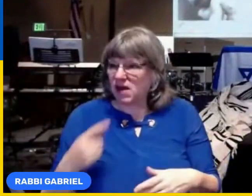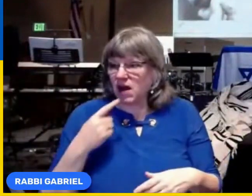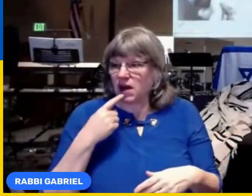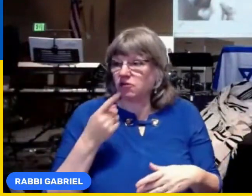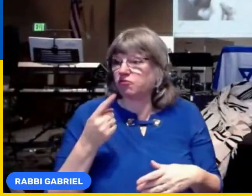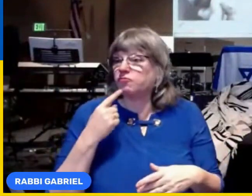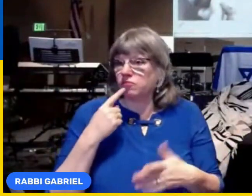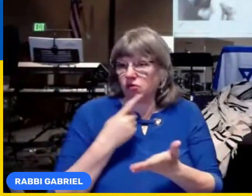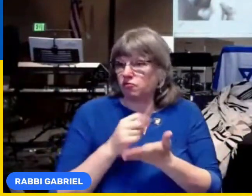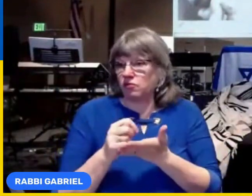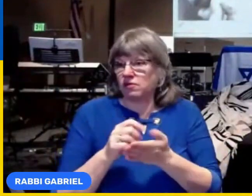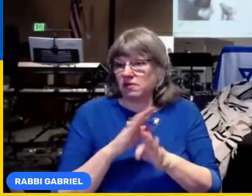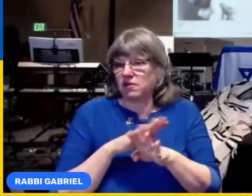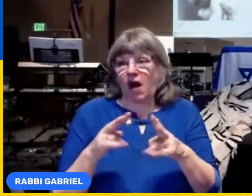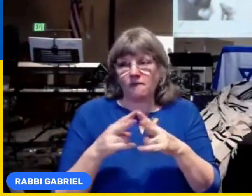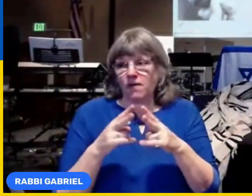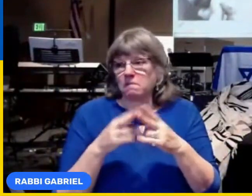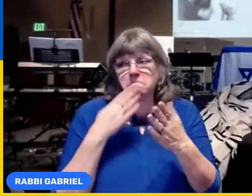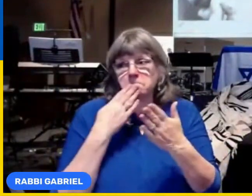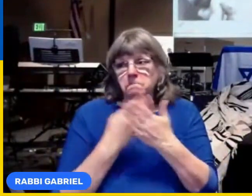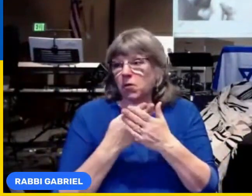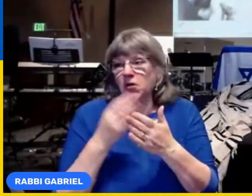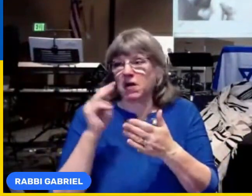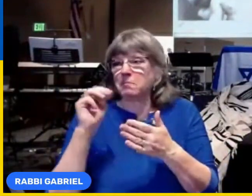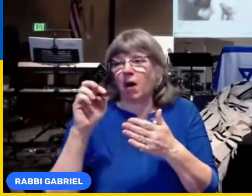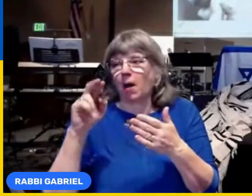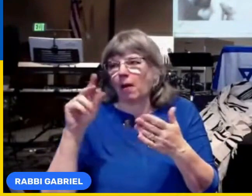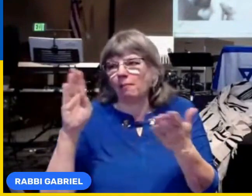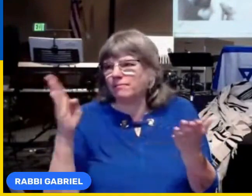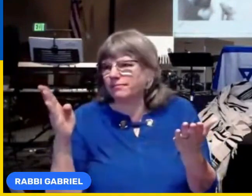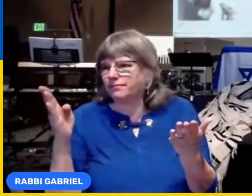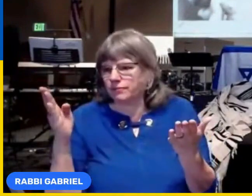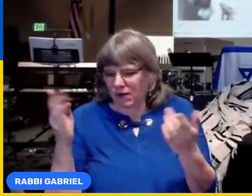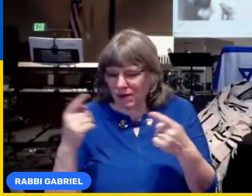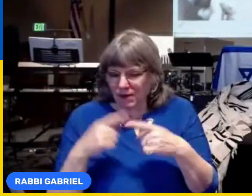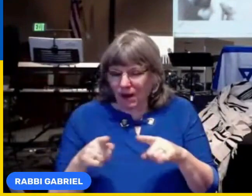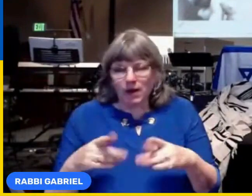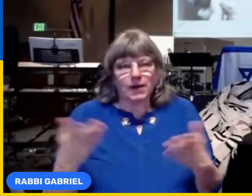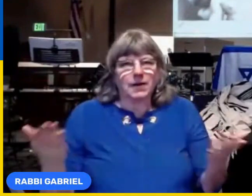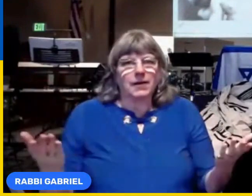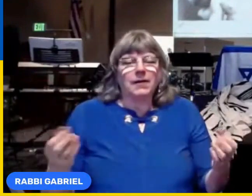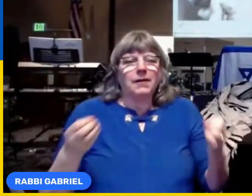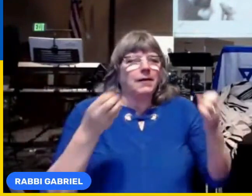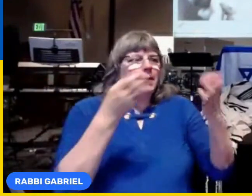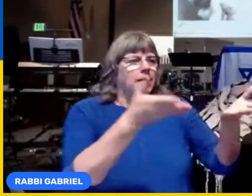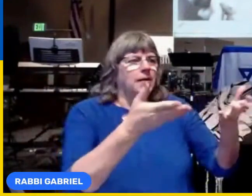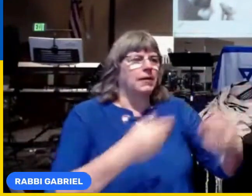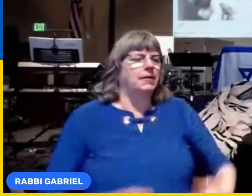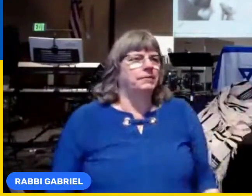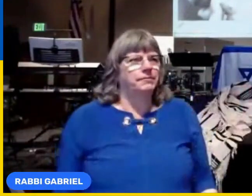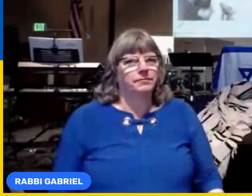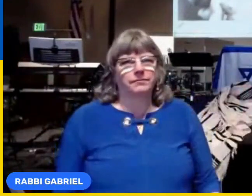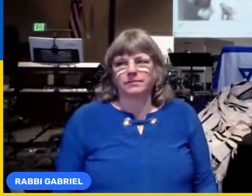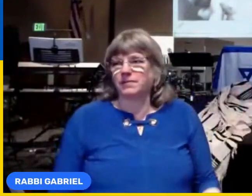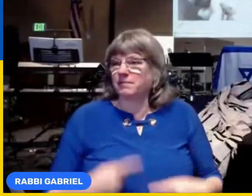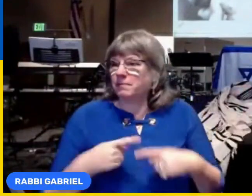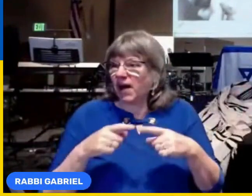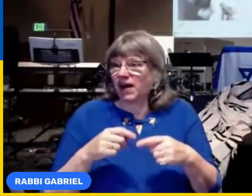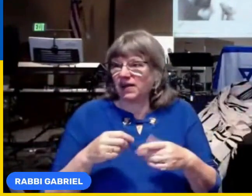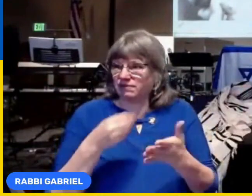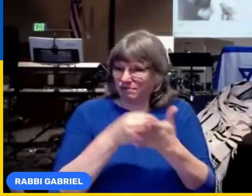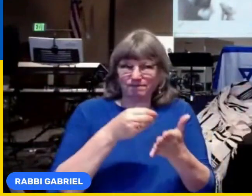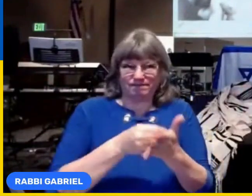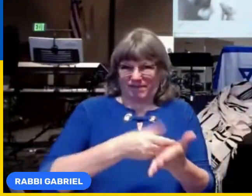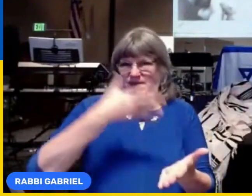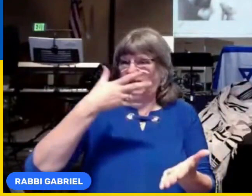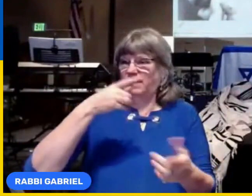quality. So it was left without a sculptor, but still too expensive to throw